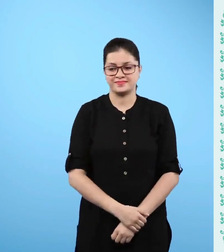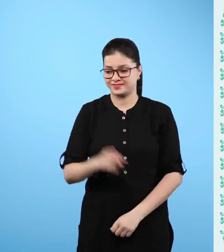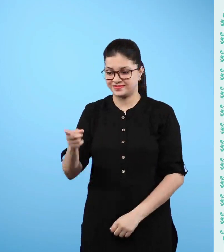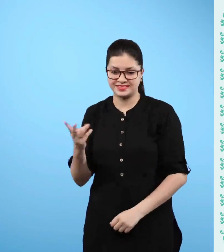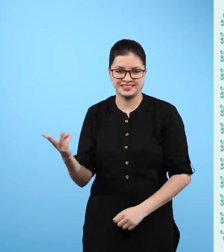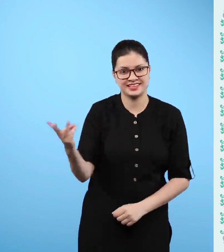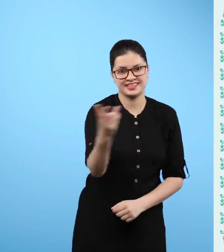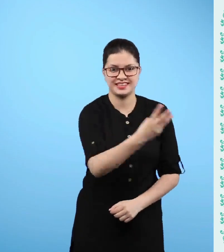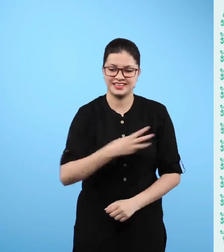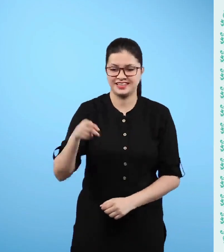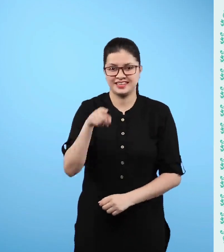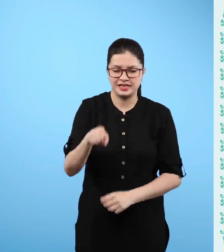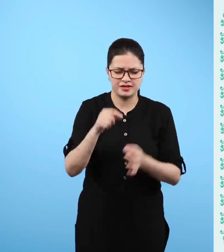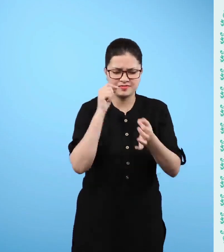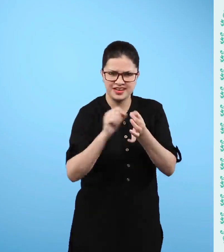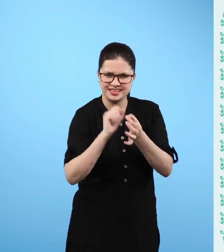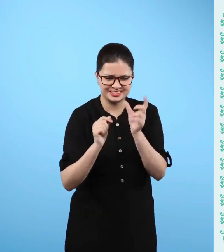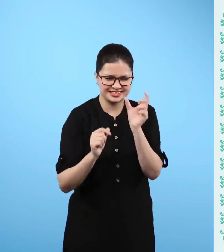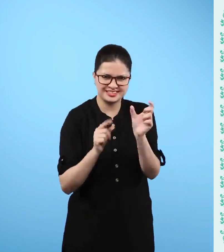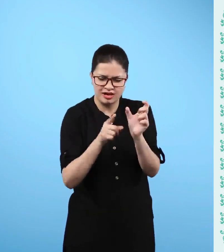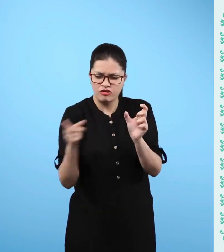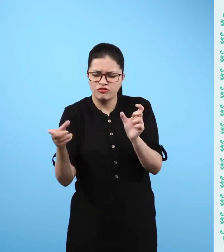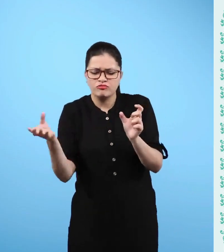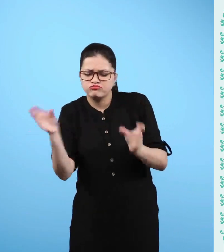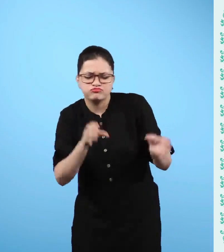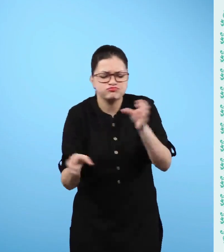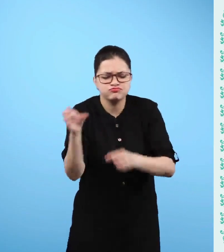made this bridge using matchboxes.